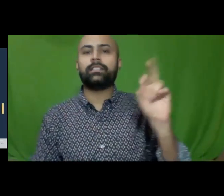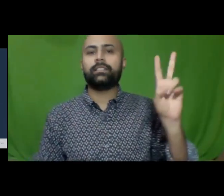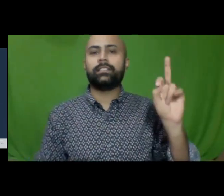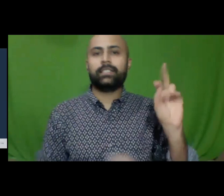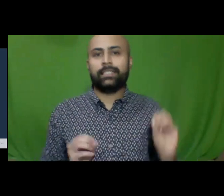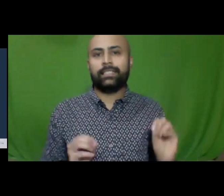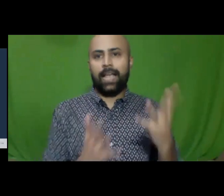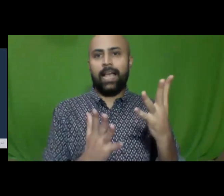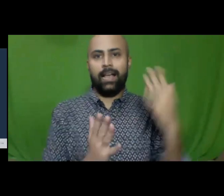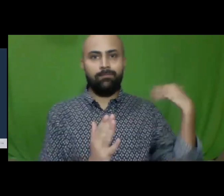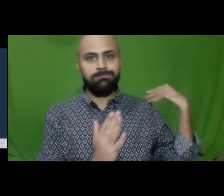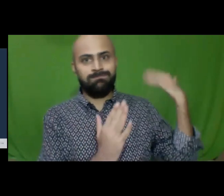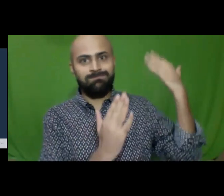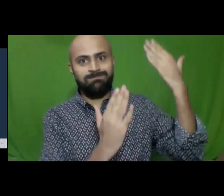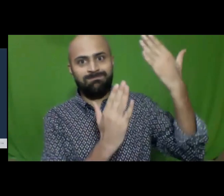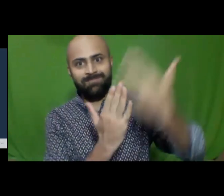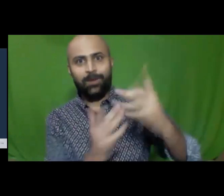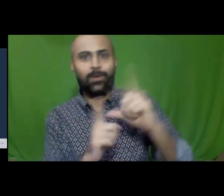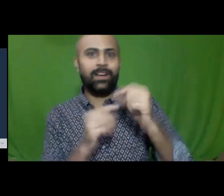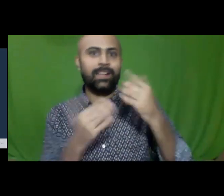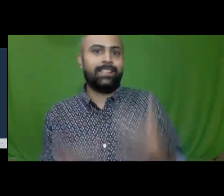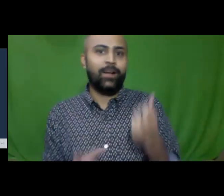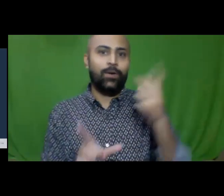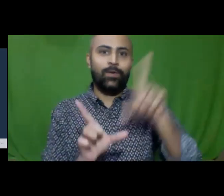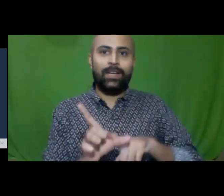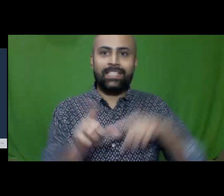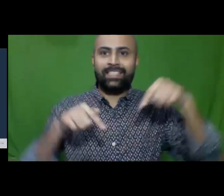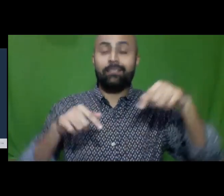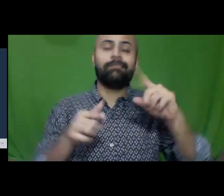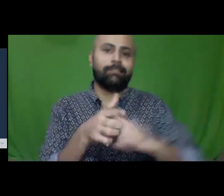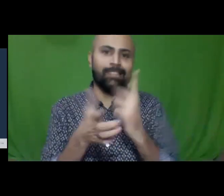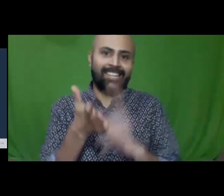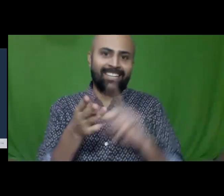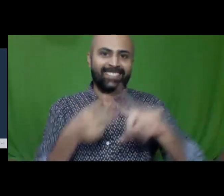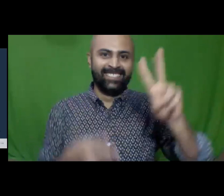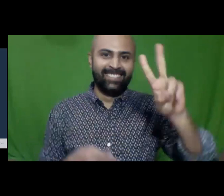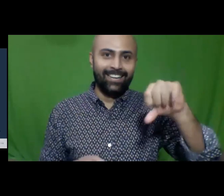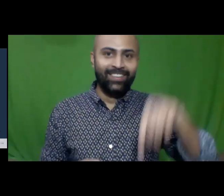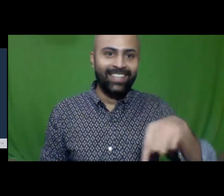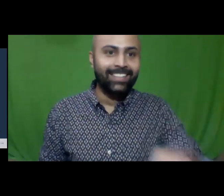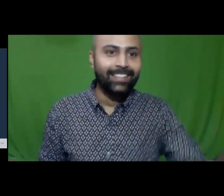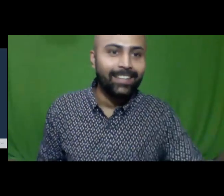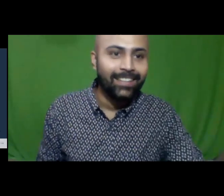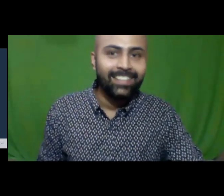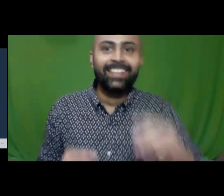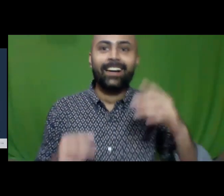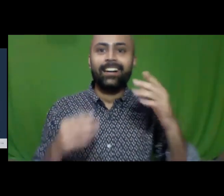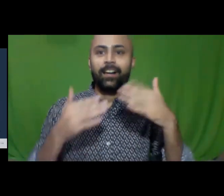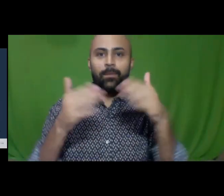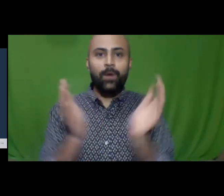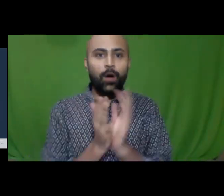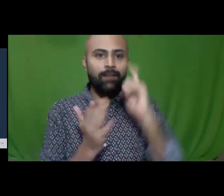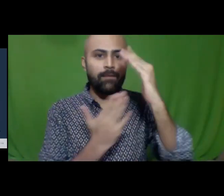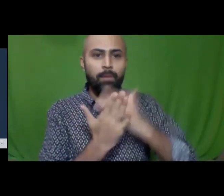So Hero Million started in October 2020, and it has been a while that we've been working together. Now it's June